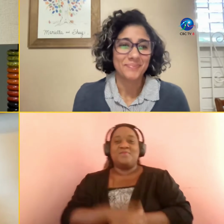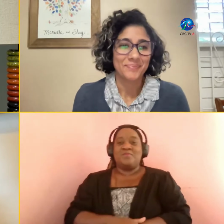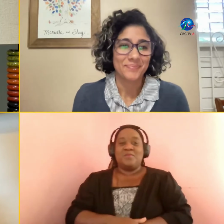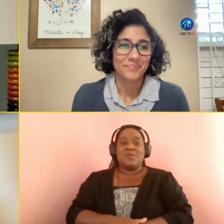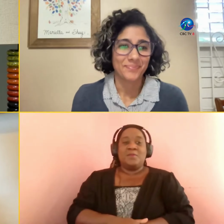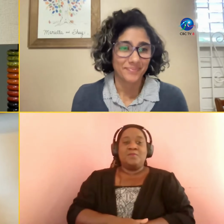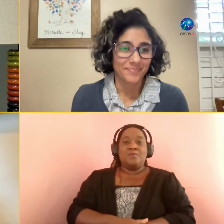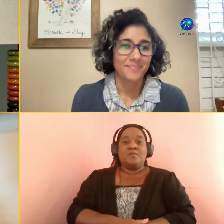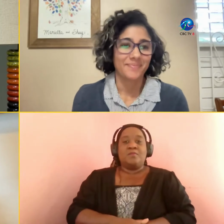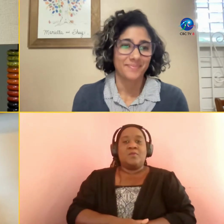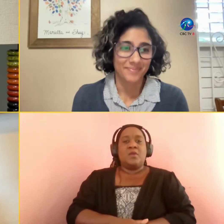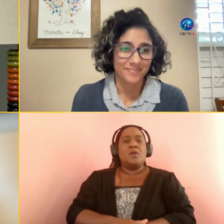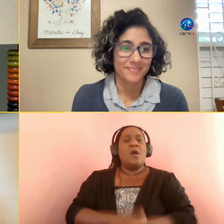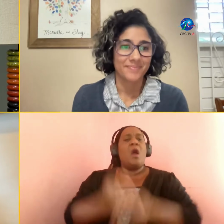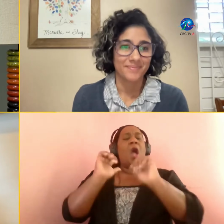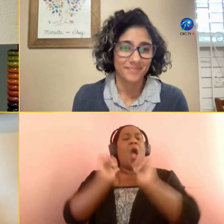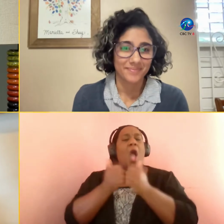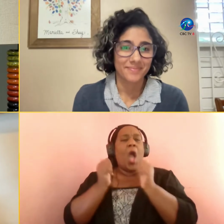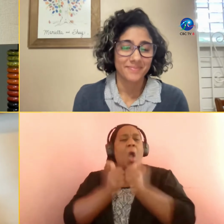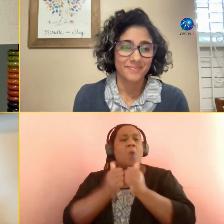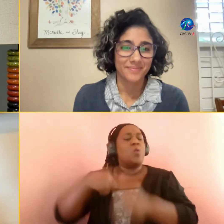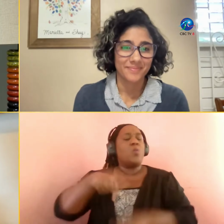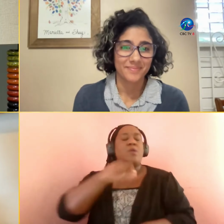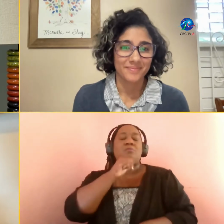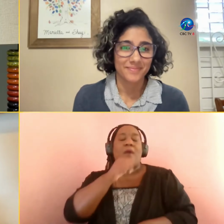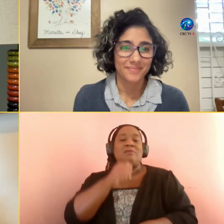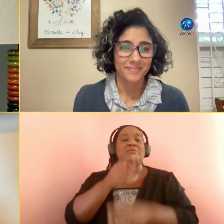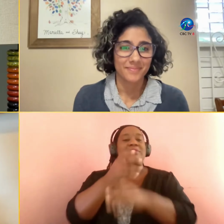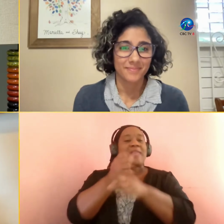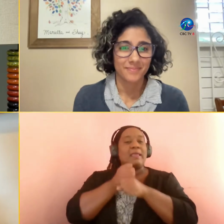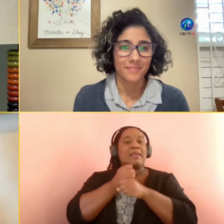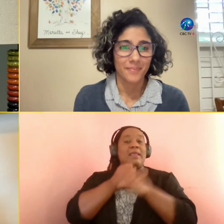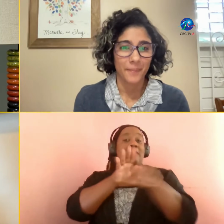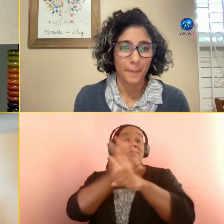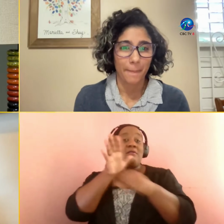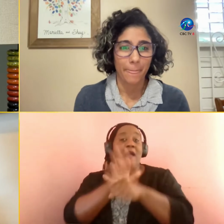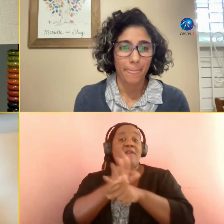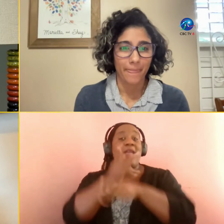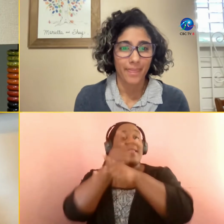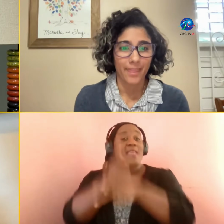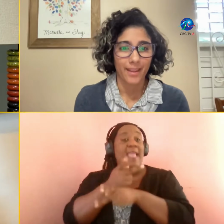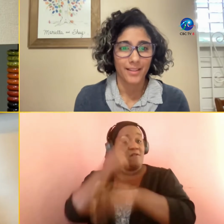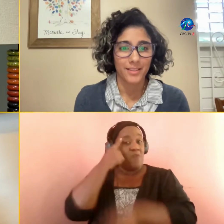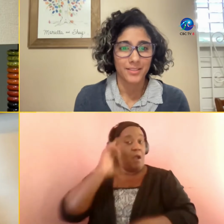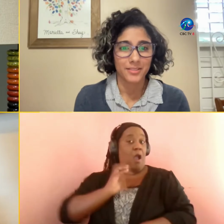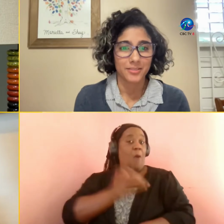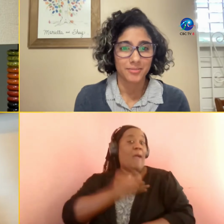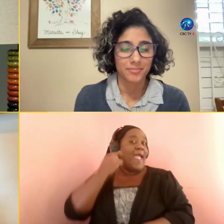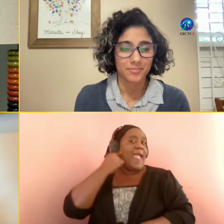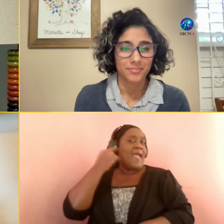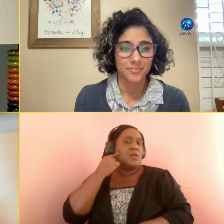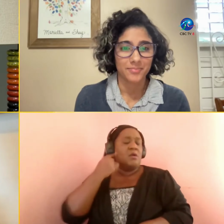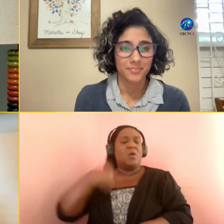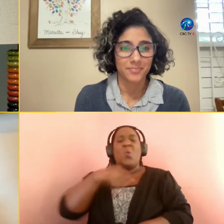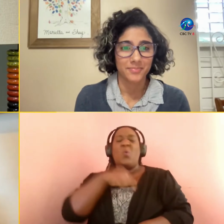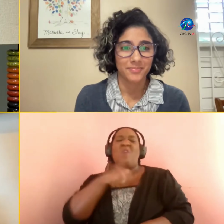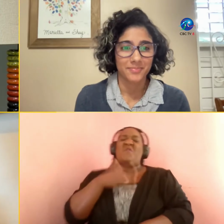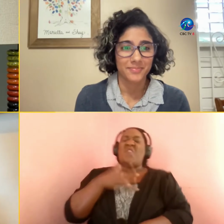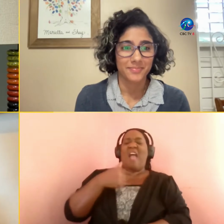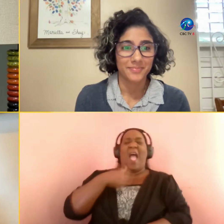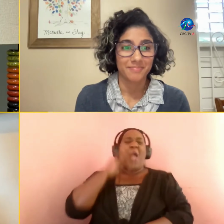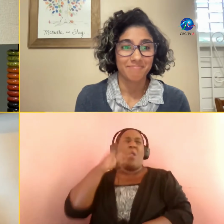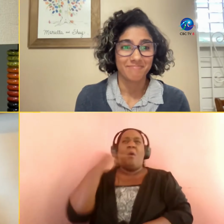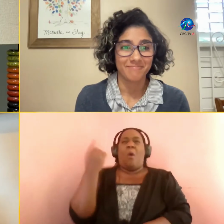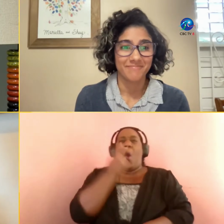about that you know the fact that we don't know we take enough care of our ear we take it for granted that we will always be able to hear